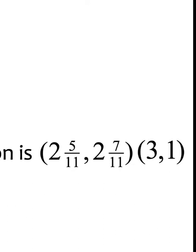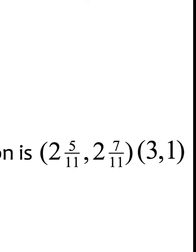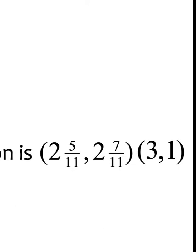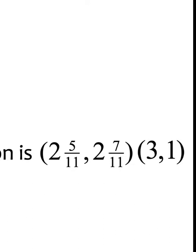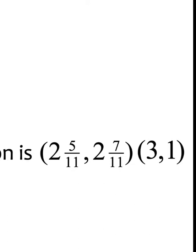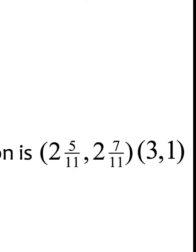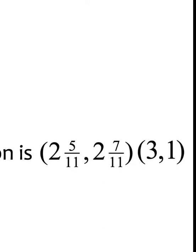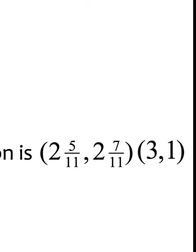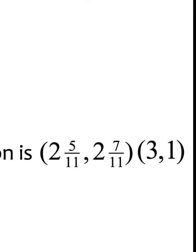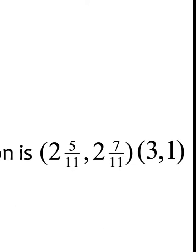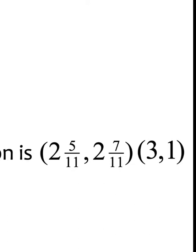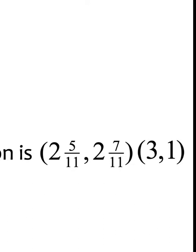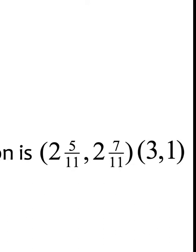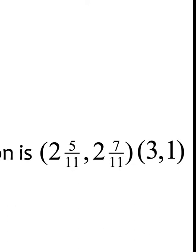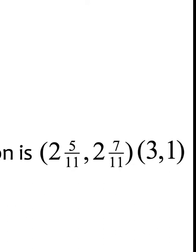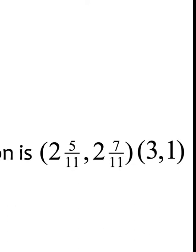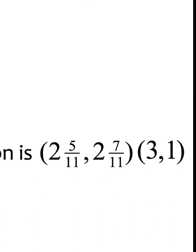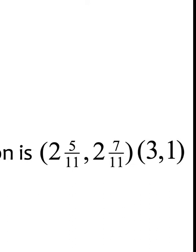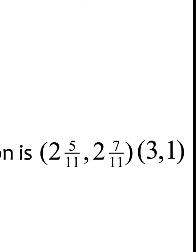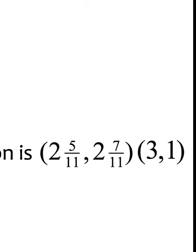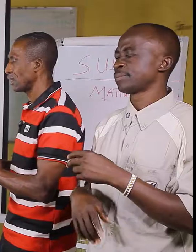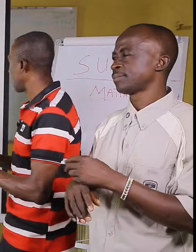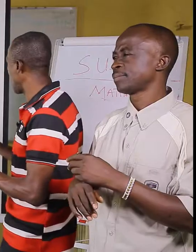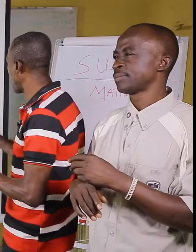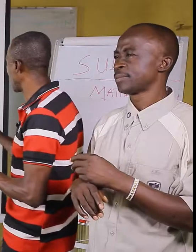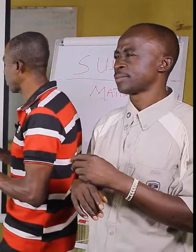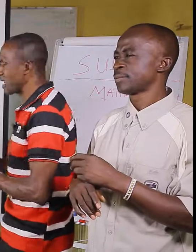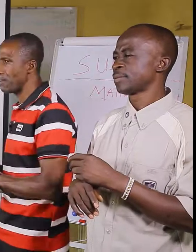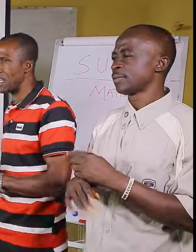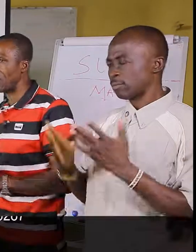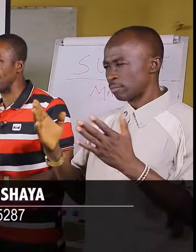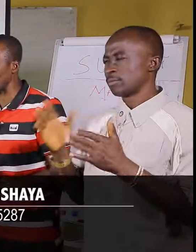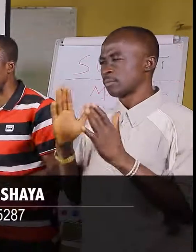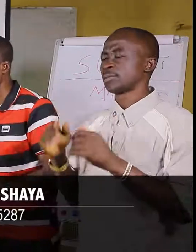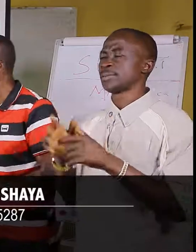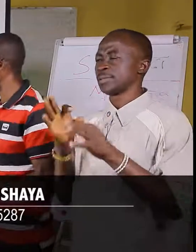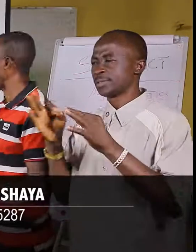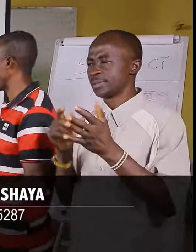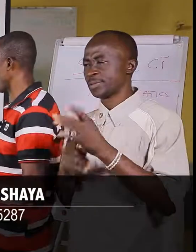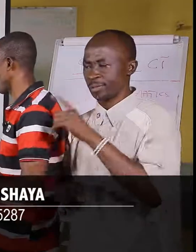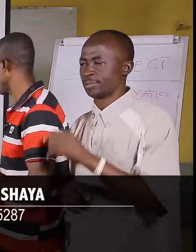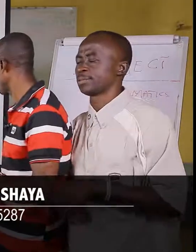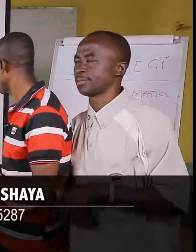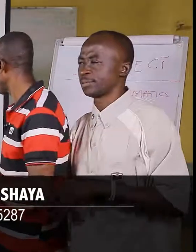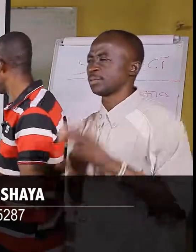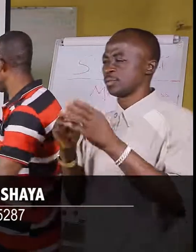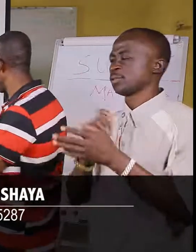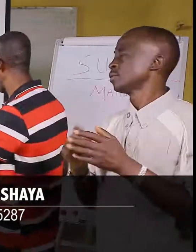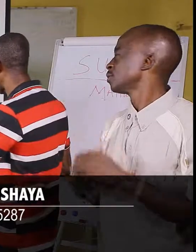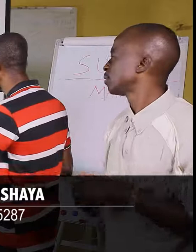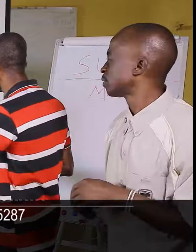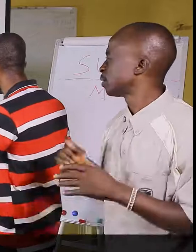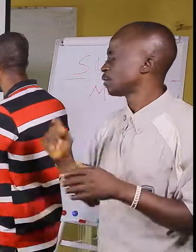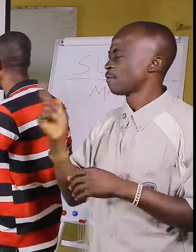3, comma 1. 3, comma 1. Let me explain the meaning of this solution, the way I wrote it.